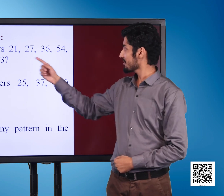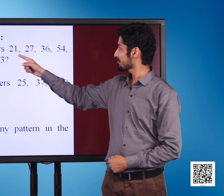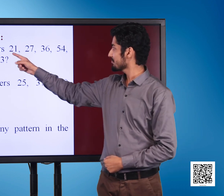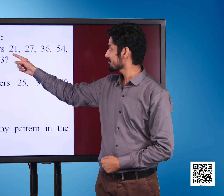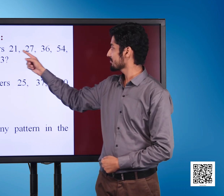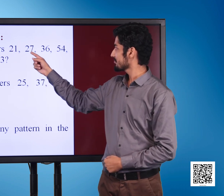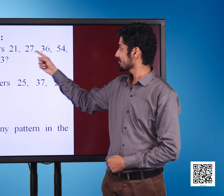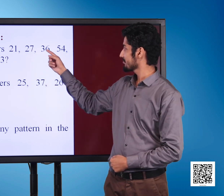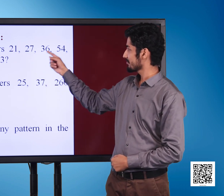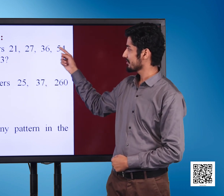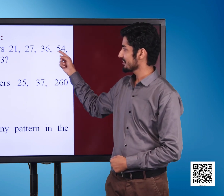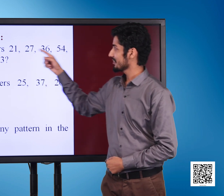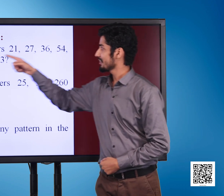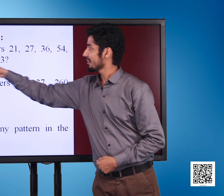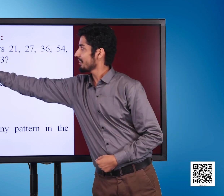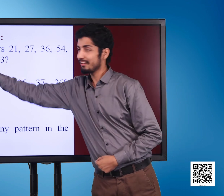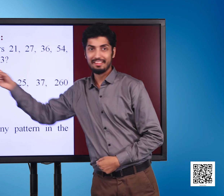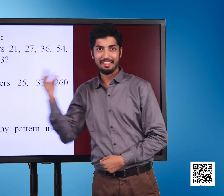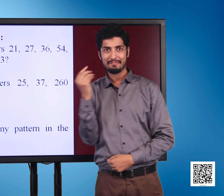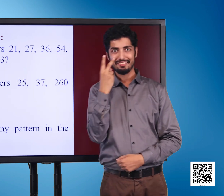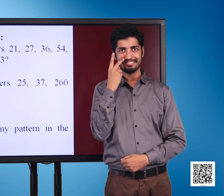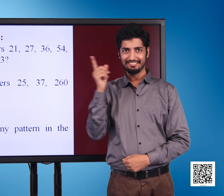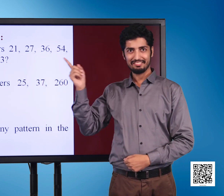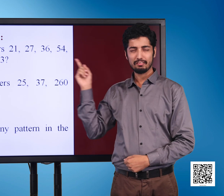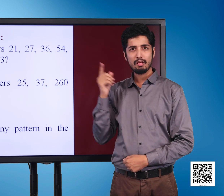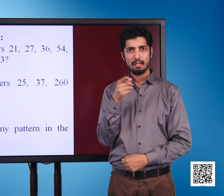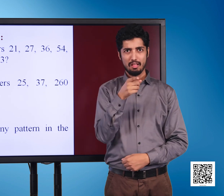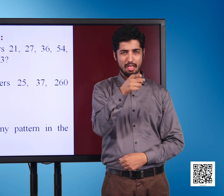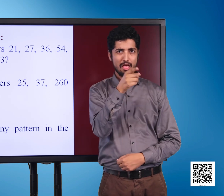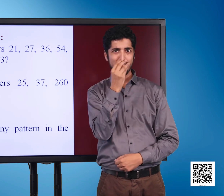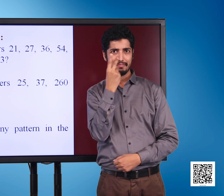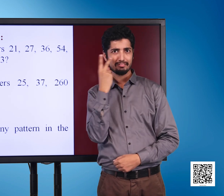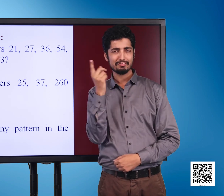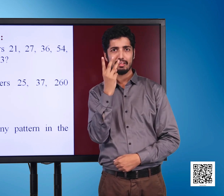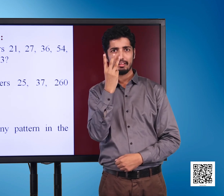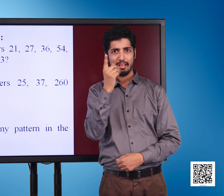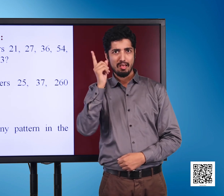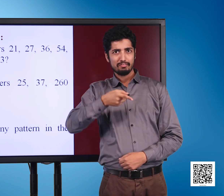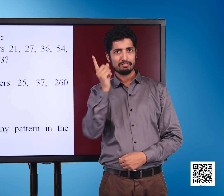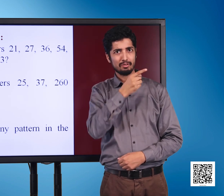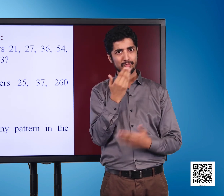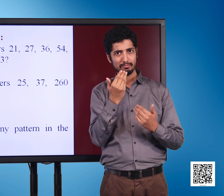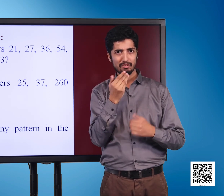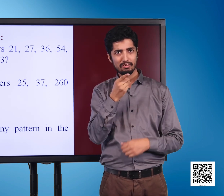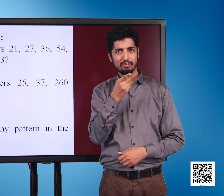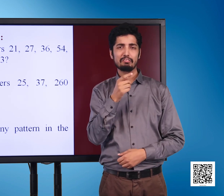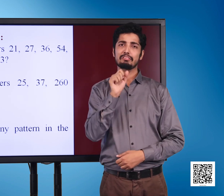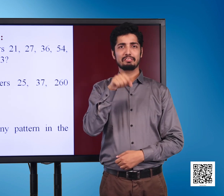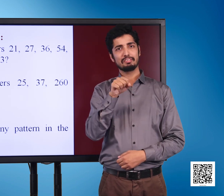Are the numbers 21, 27, 36, 54, 219